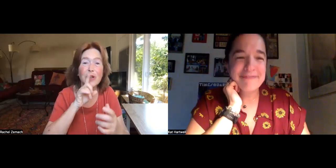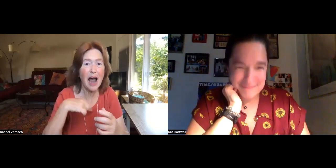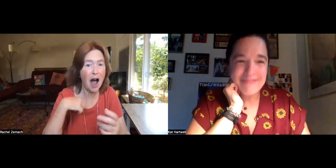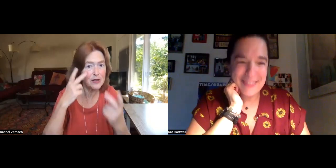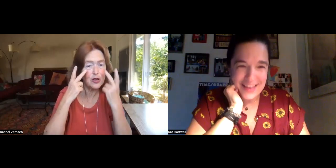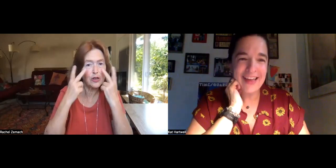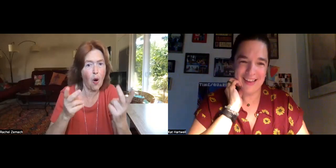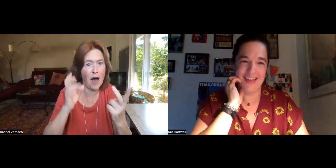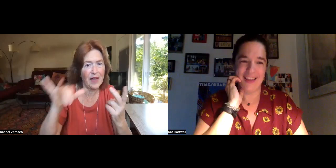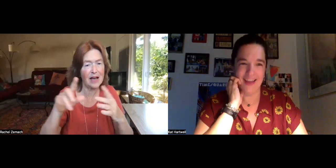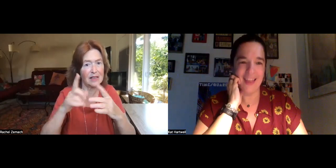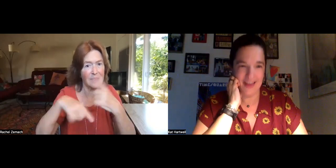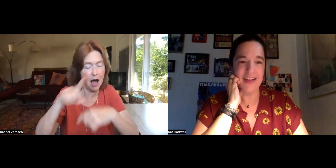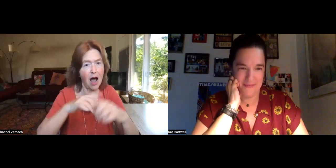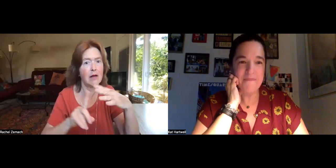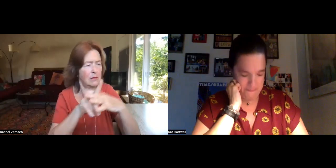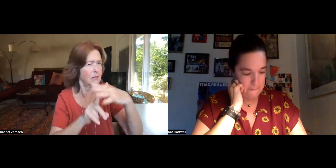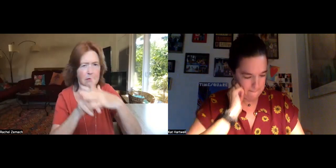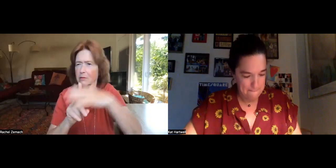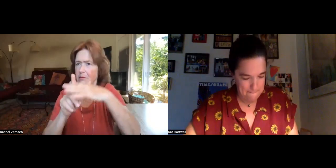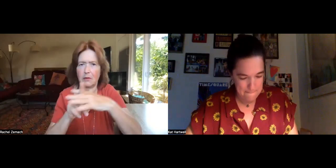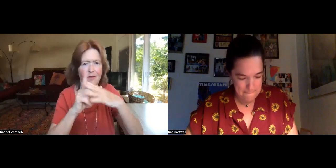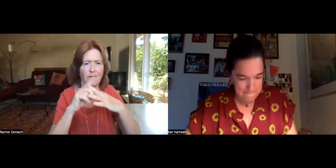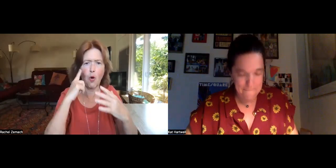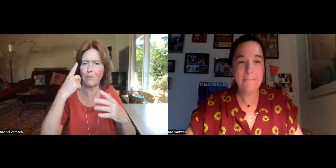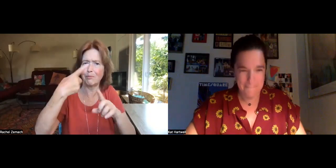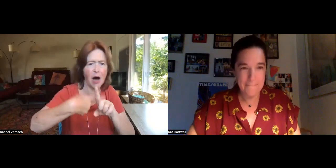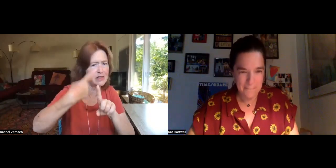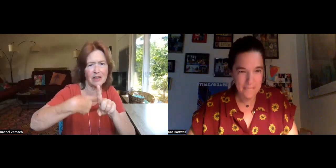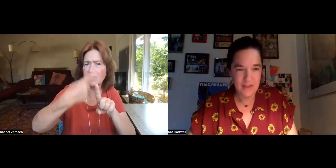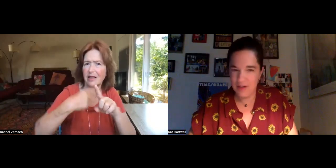Really? I thought that time for a month.